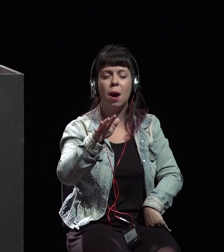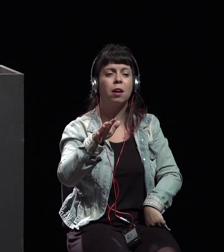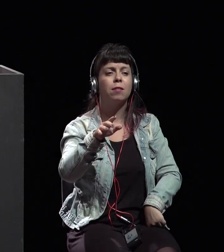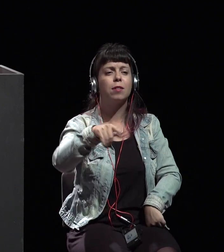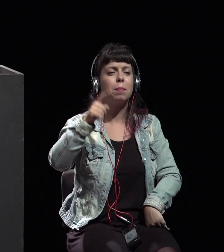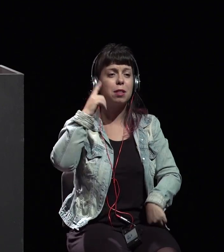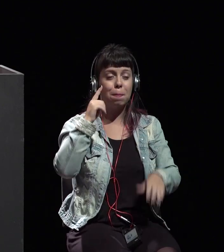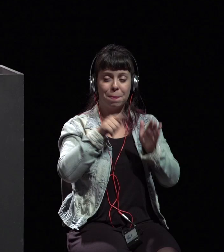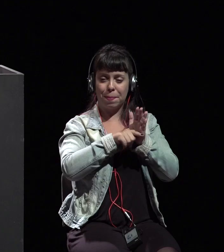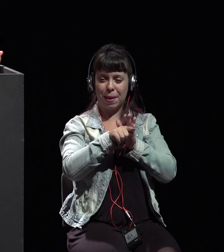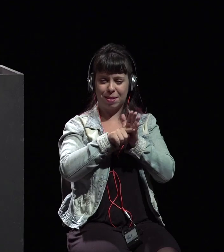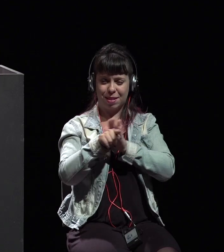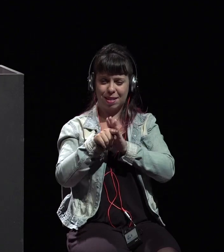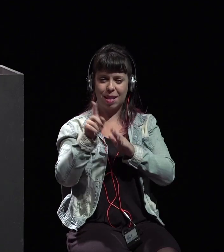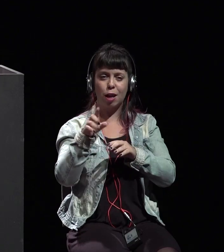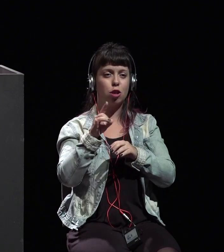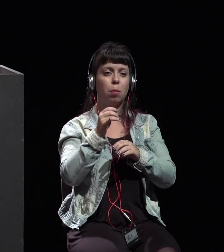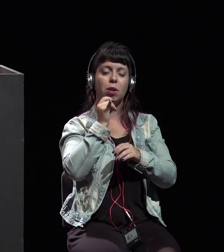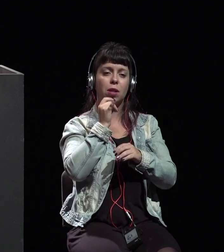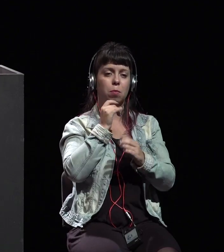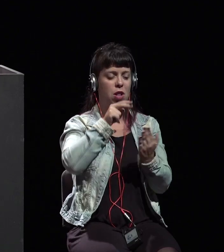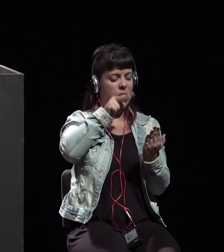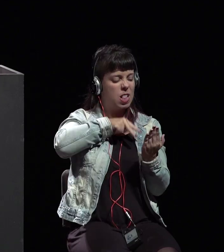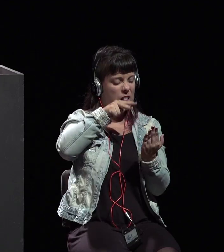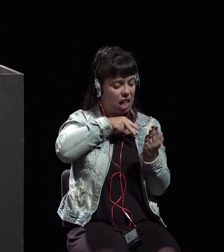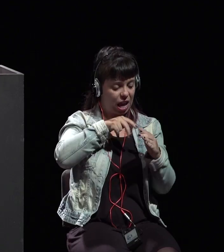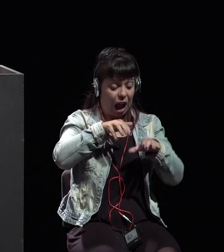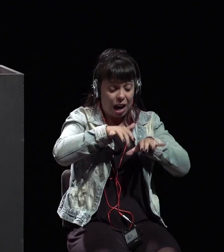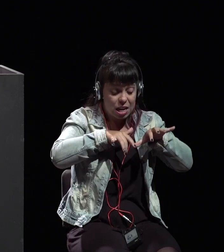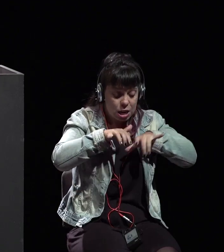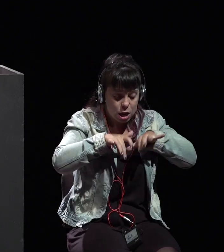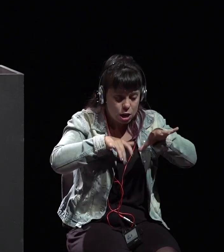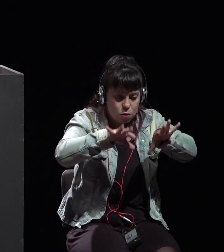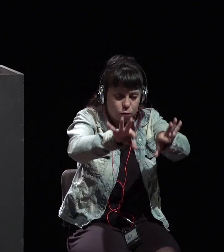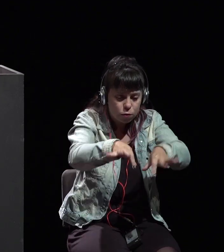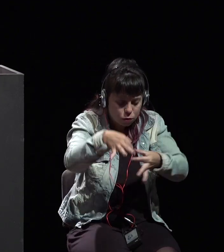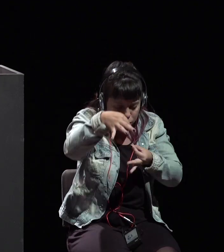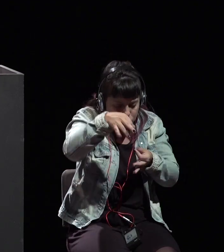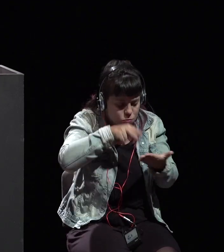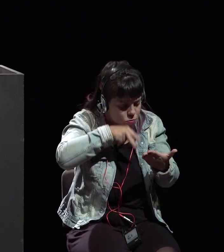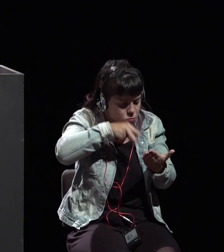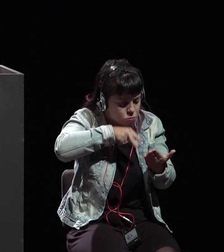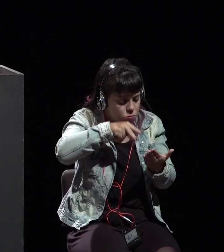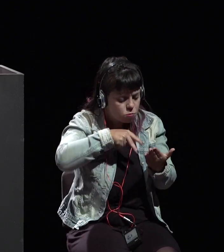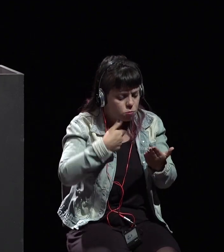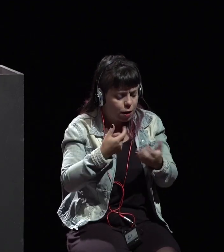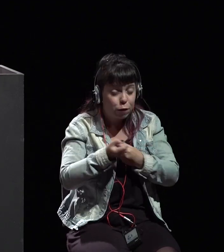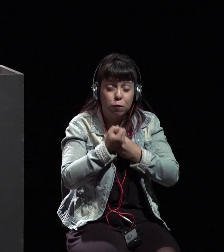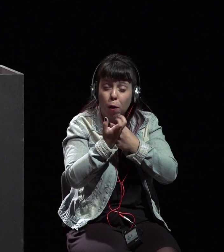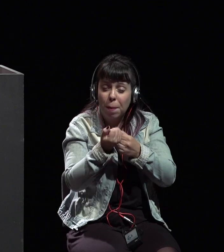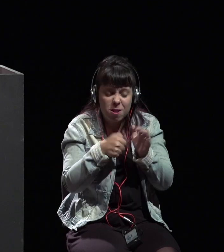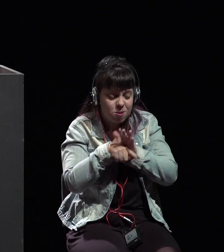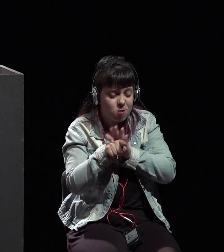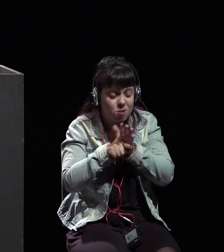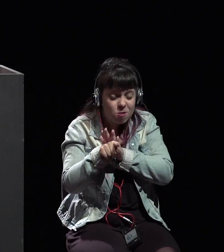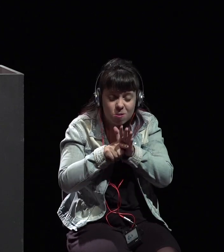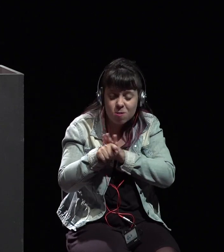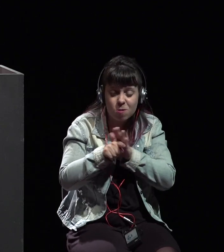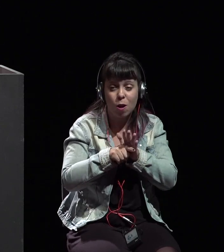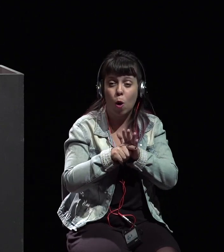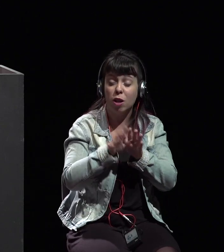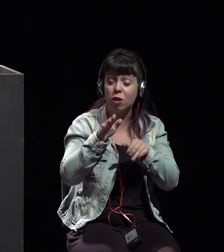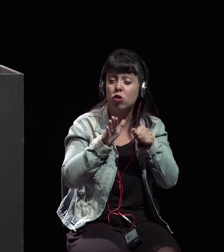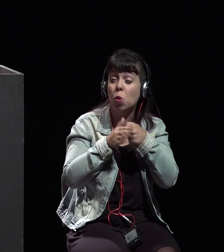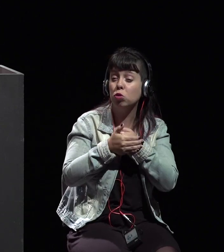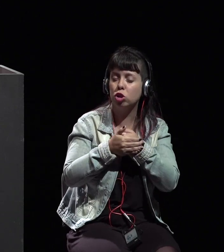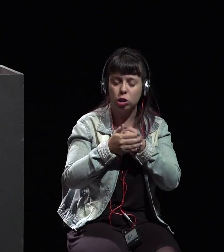grain and finding euphoric moments of indigenous agency throughout. It was often confusing and overwhelming. How do you